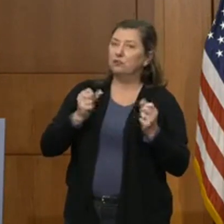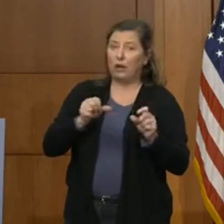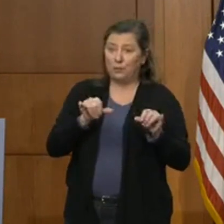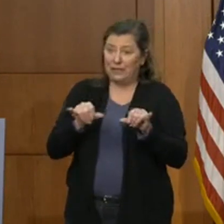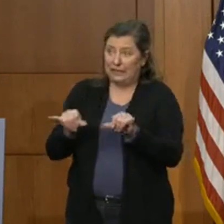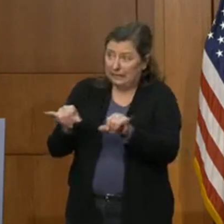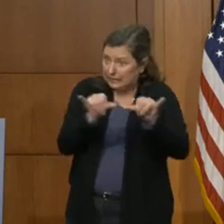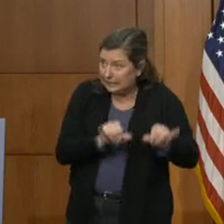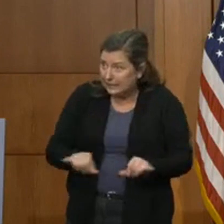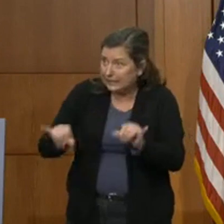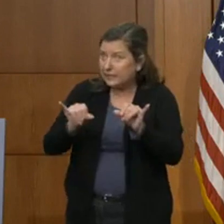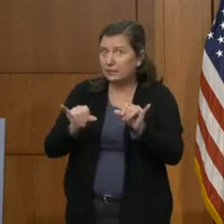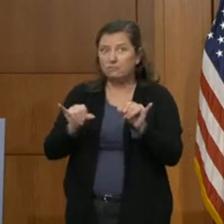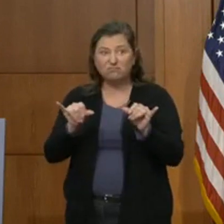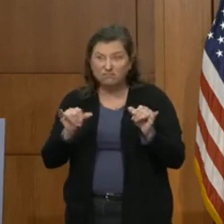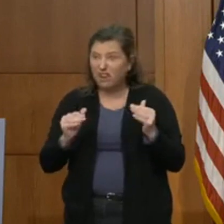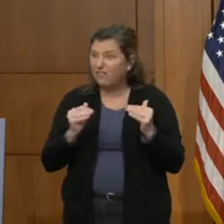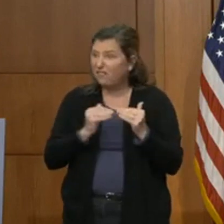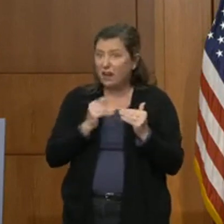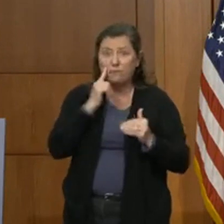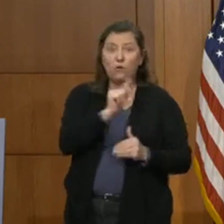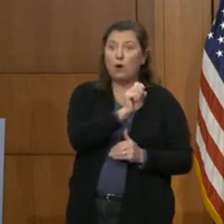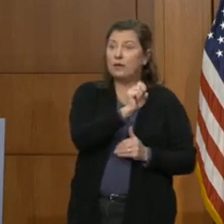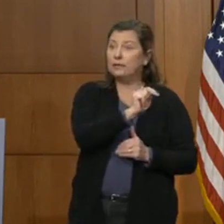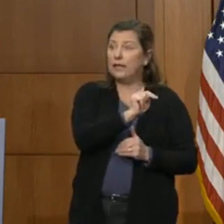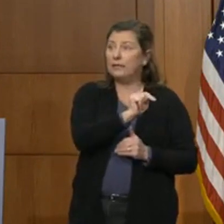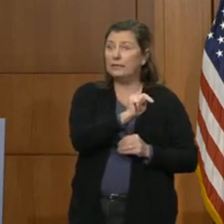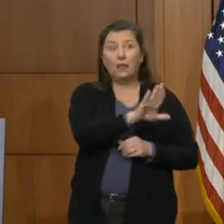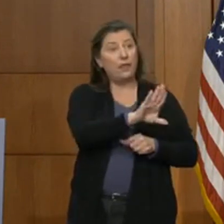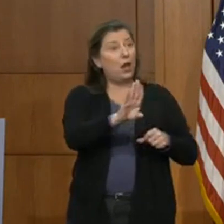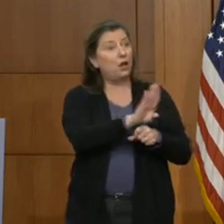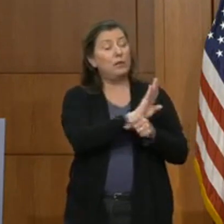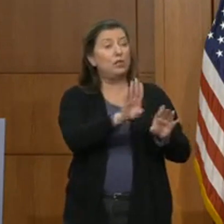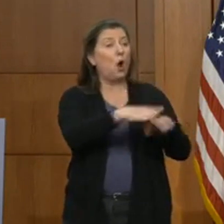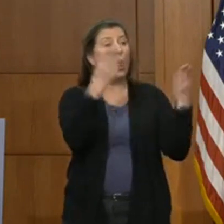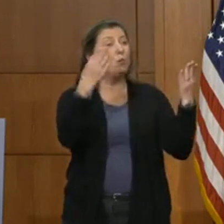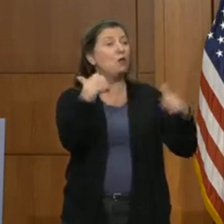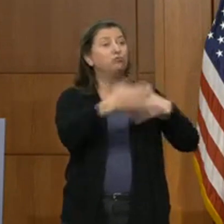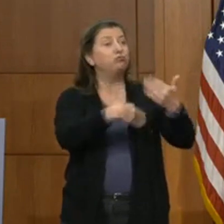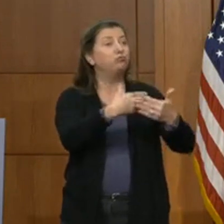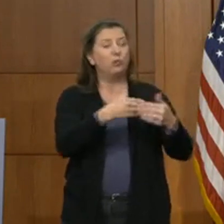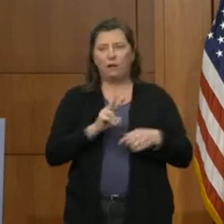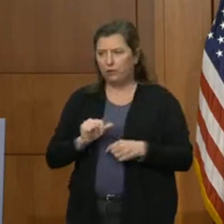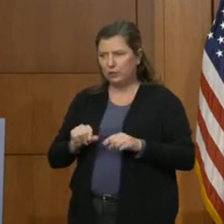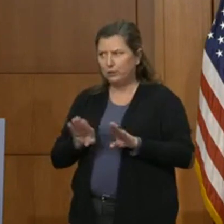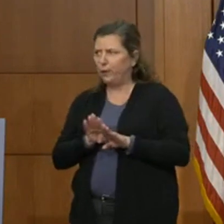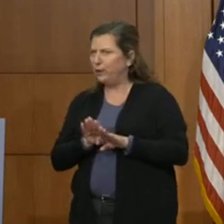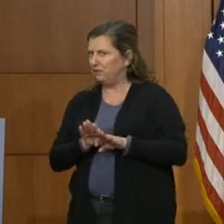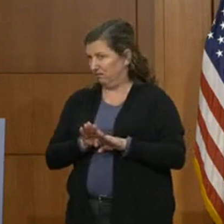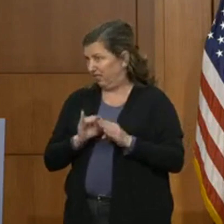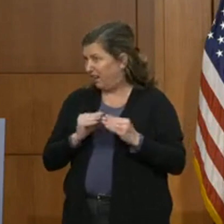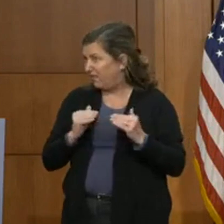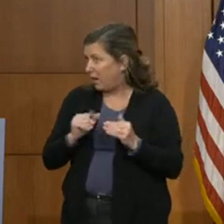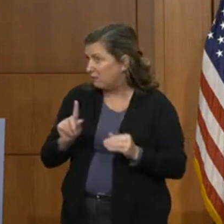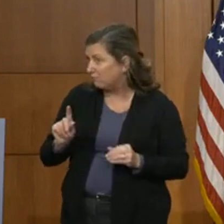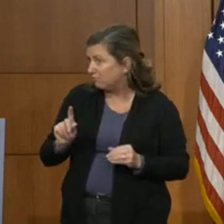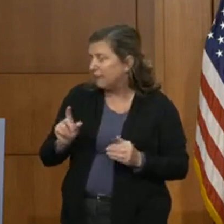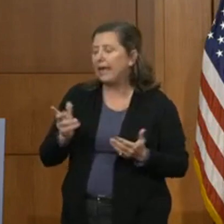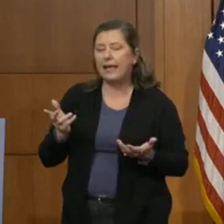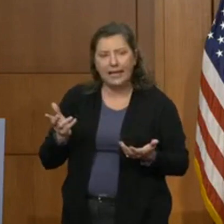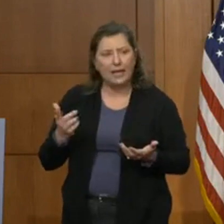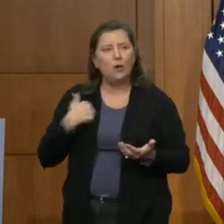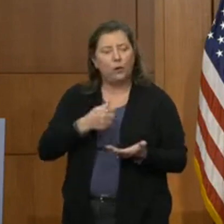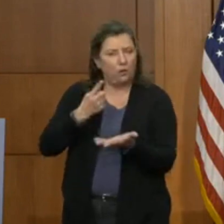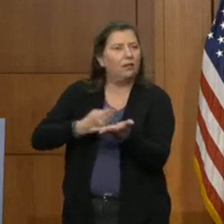consistent, is it really fair for Tennessee's businesses to be open and Virginia's not to be? And so this is one of the things that we'll